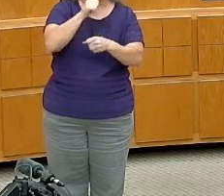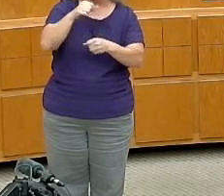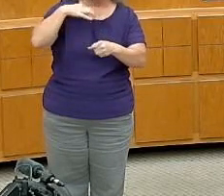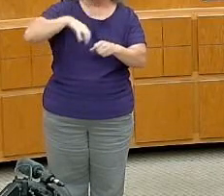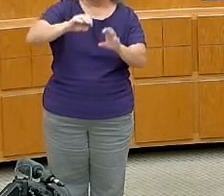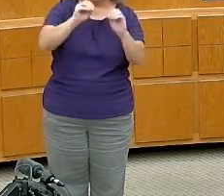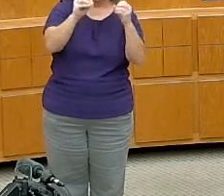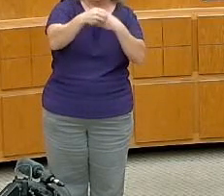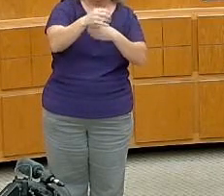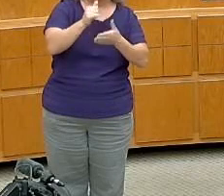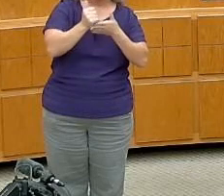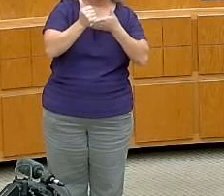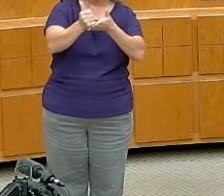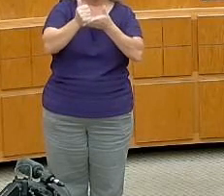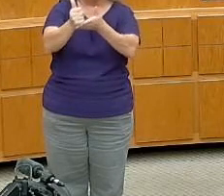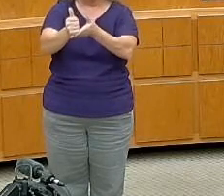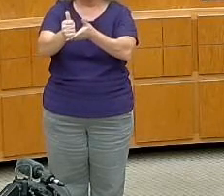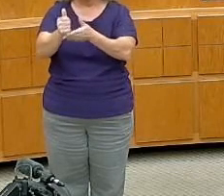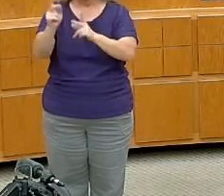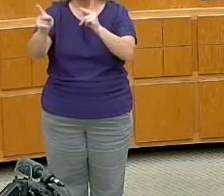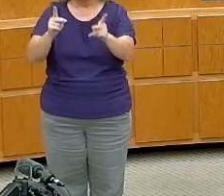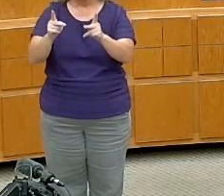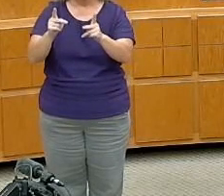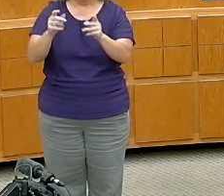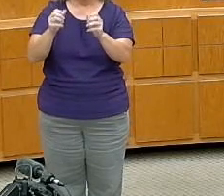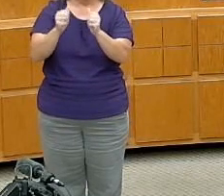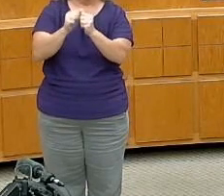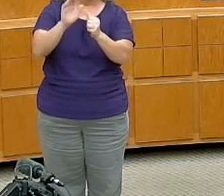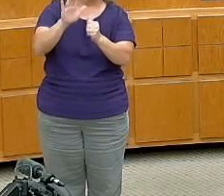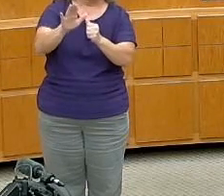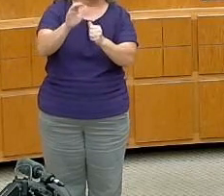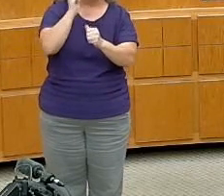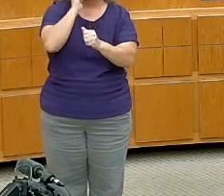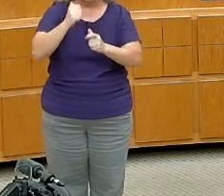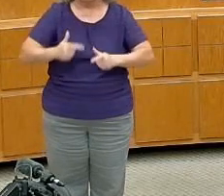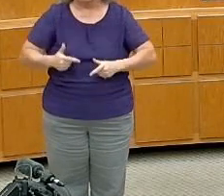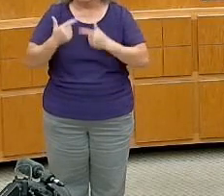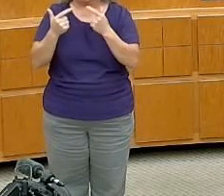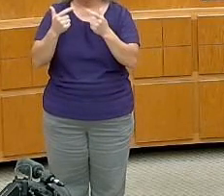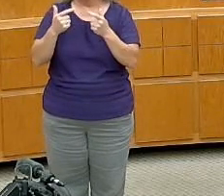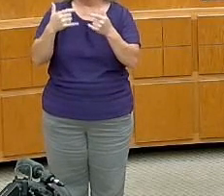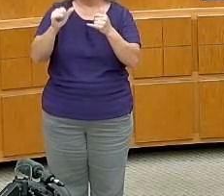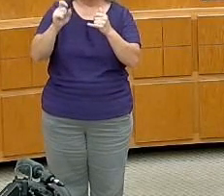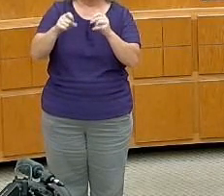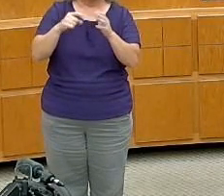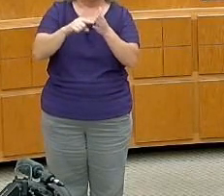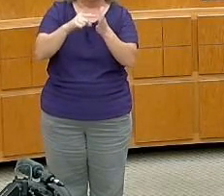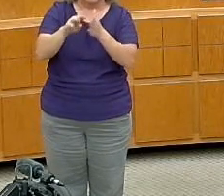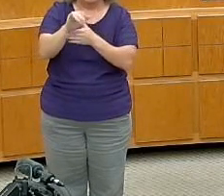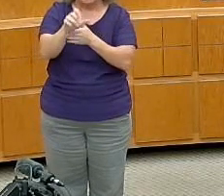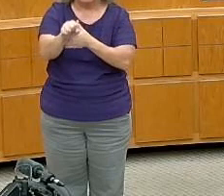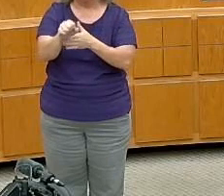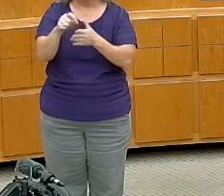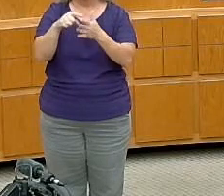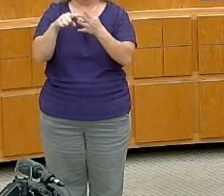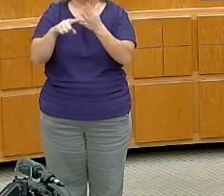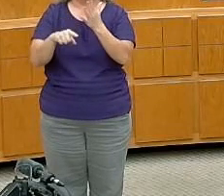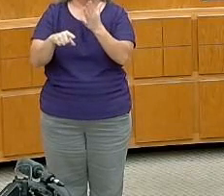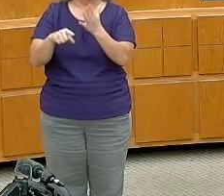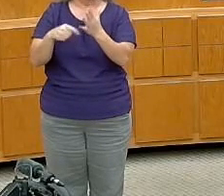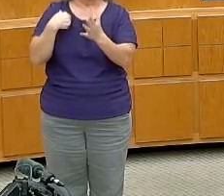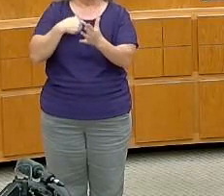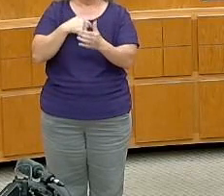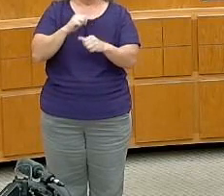in terms of their daily lives and loss of income and bills continuing to pay. And so we established that